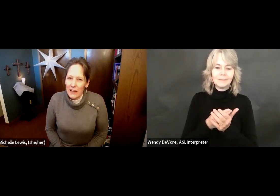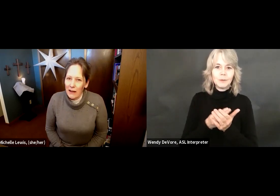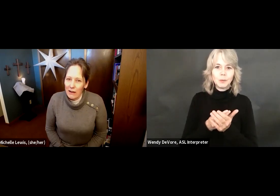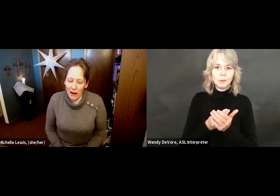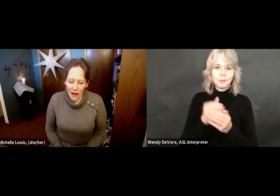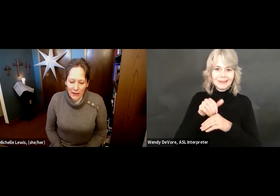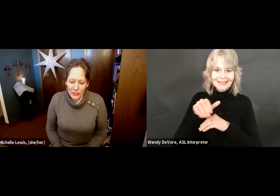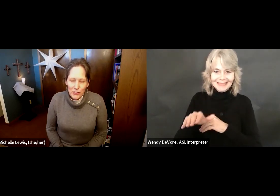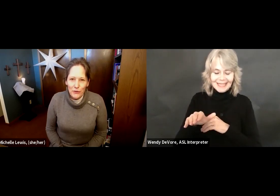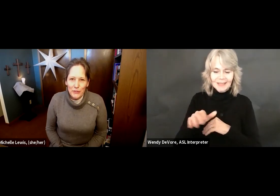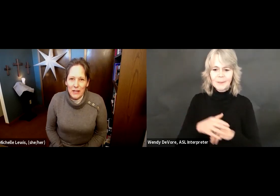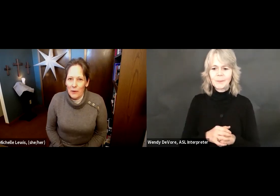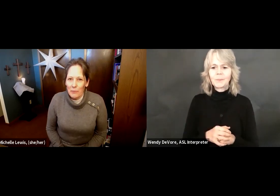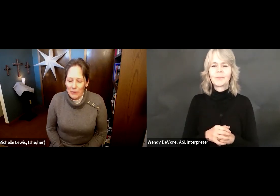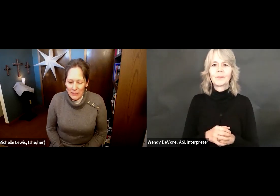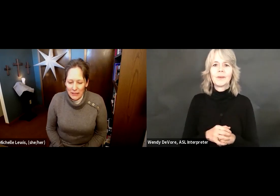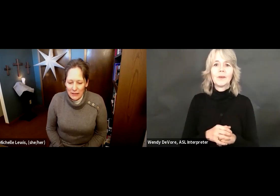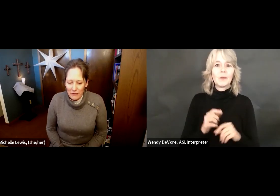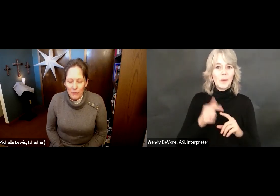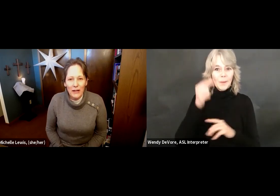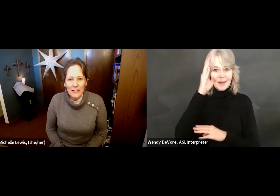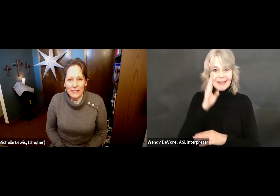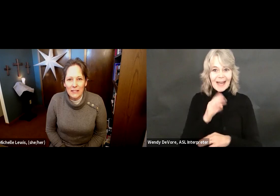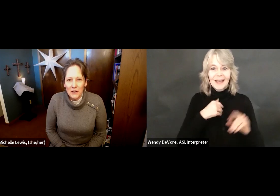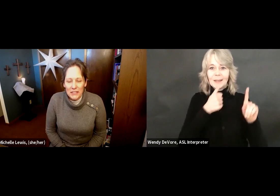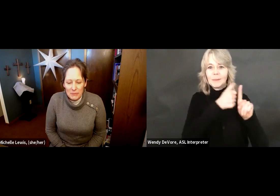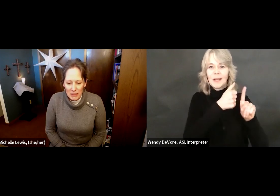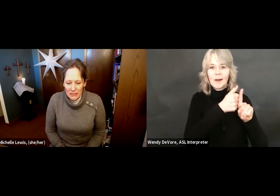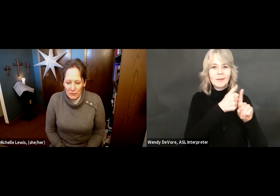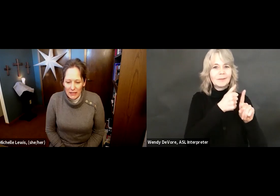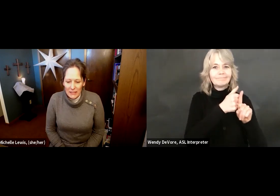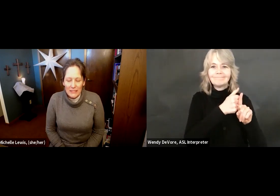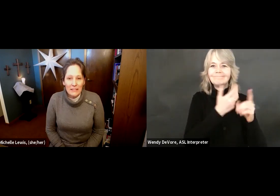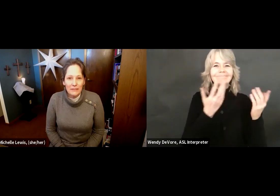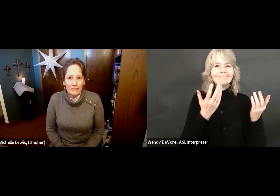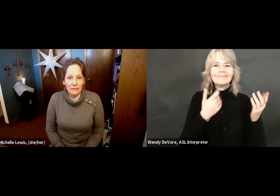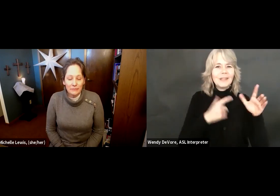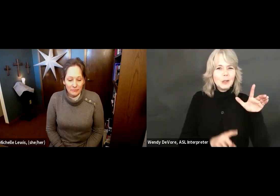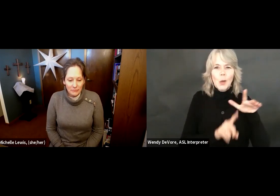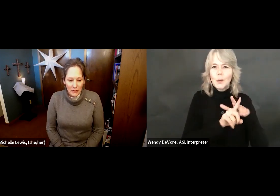Often, God shows up for us in unexpected ways.